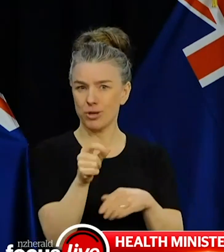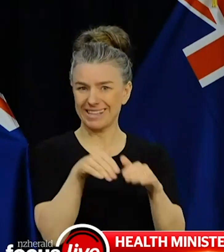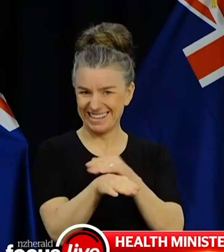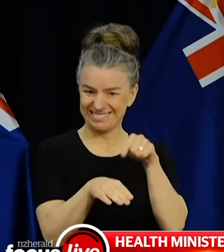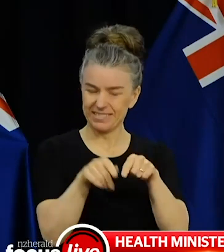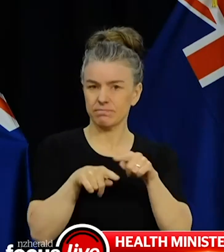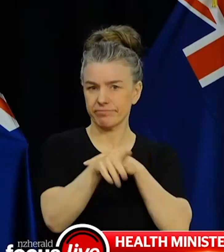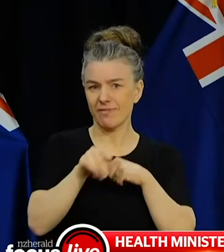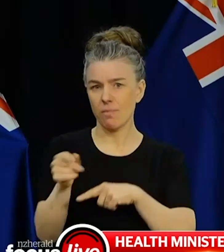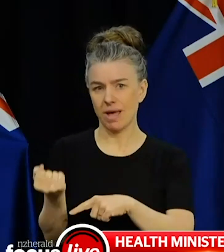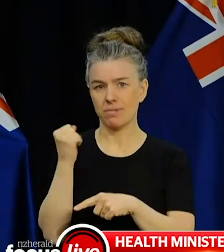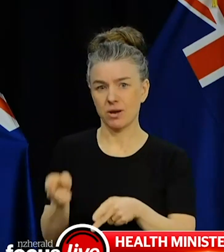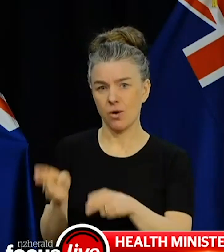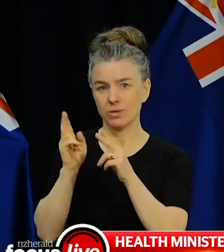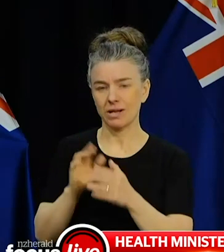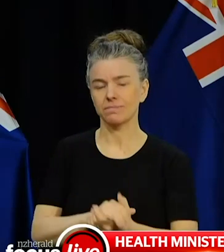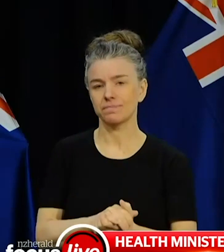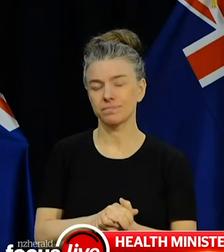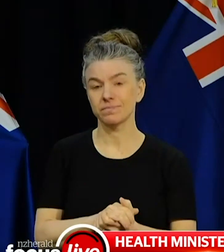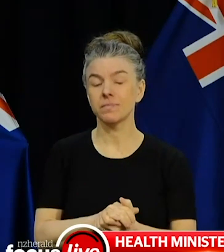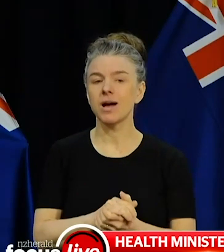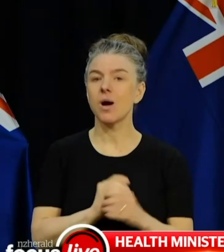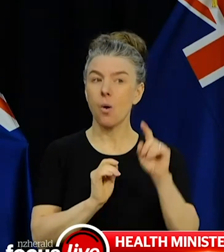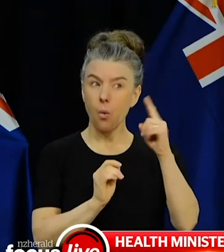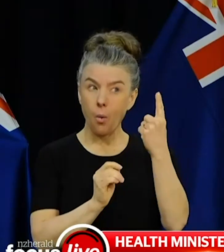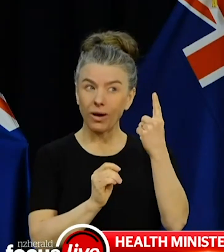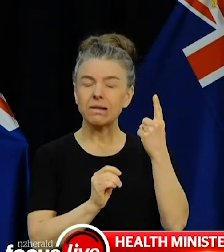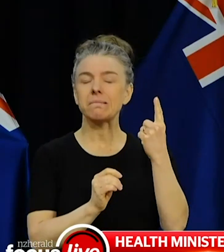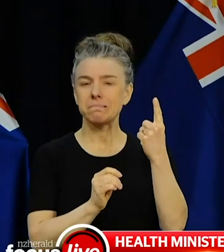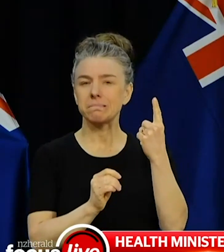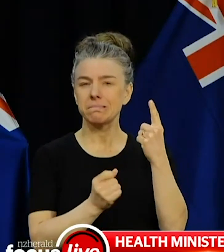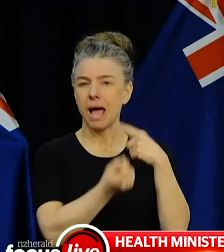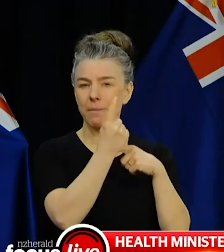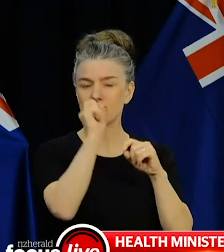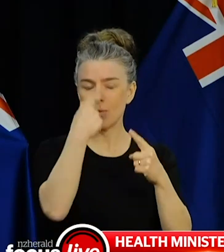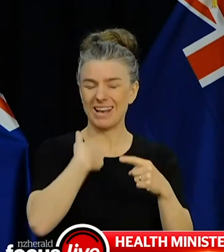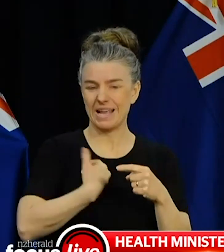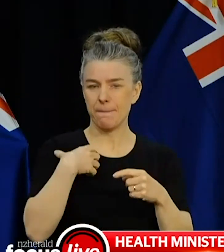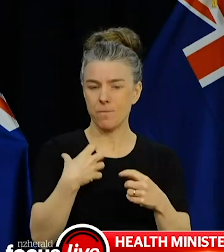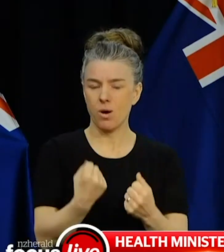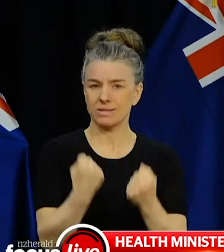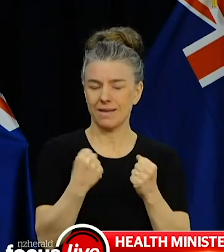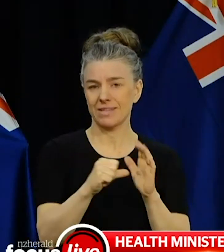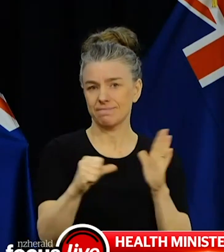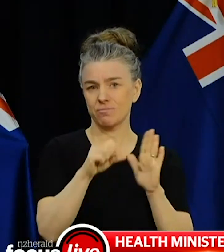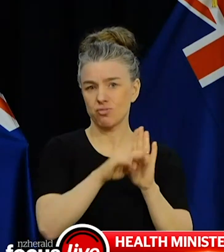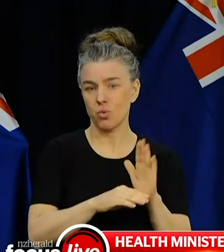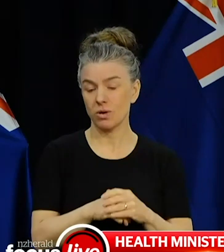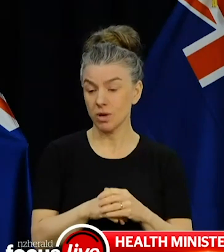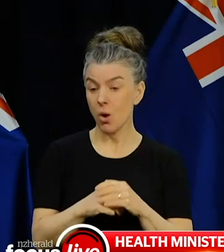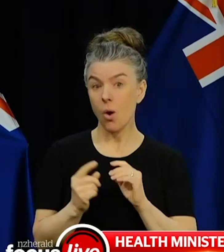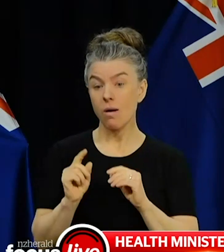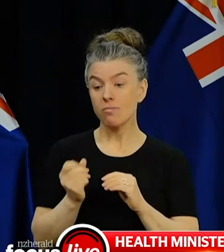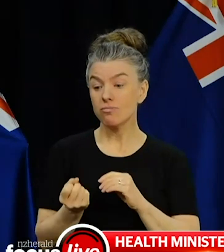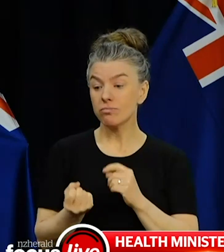experience highlighted that we needed to tighten up our responses to these situations, and I think the response in Hamilton shows that we have done